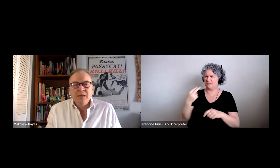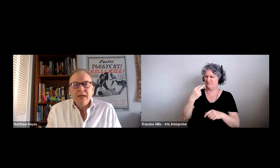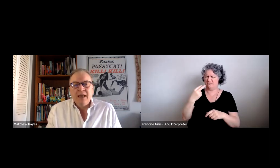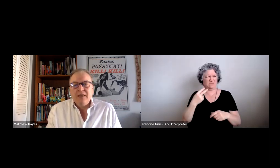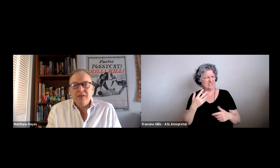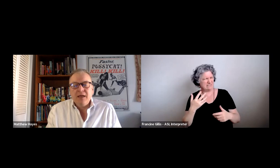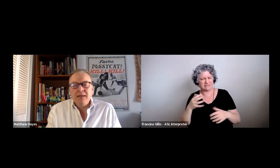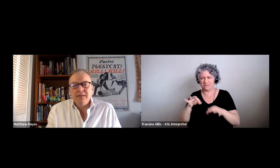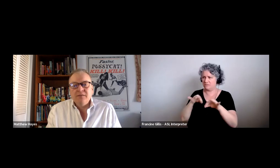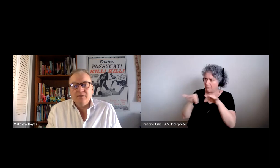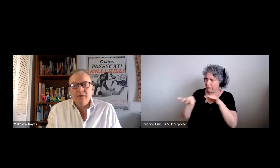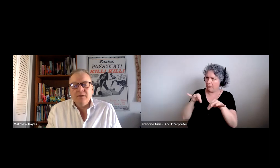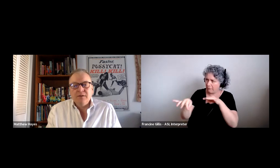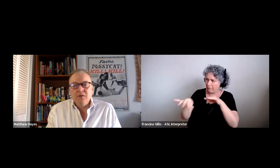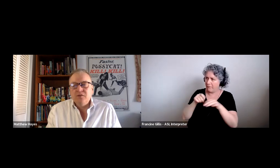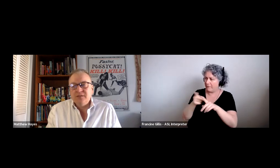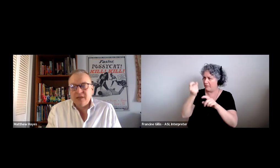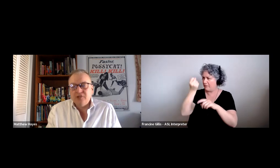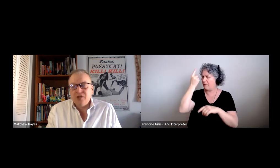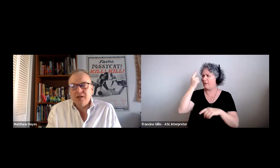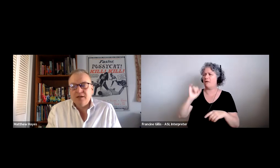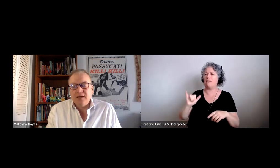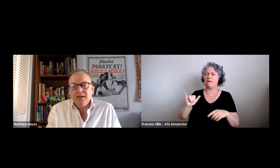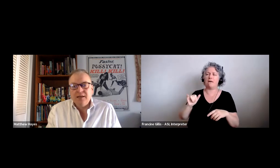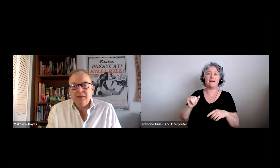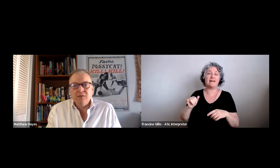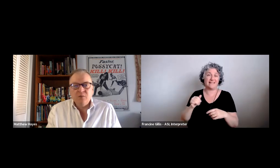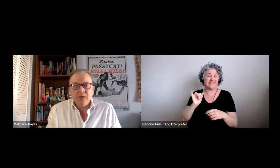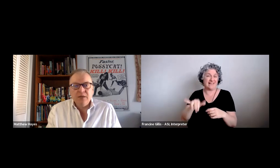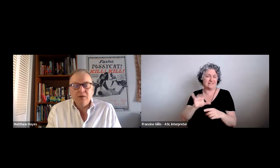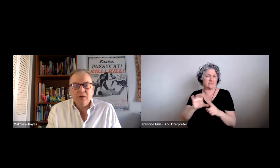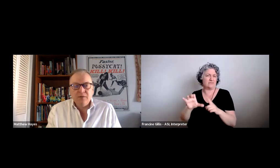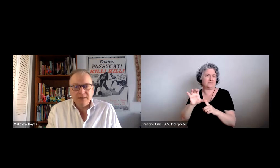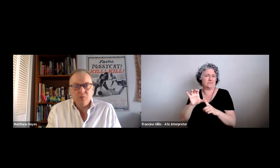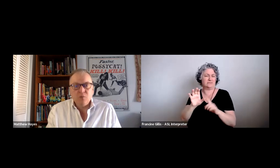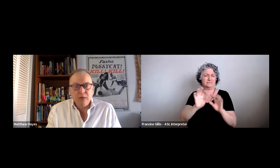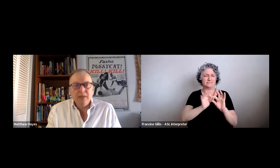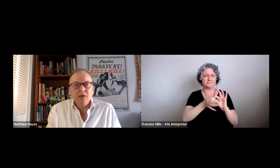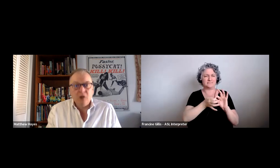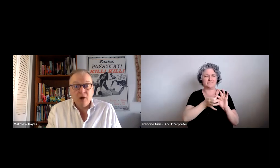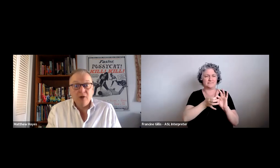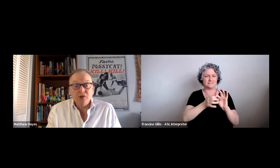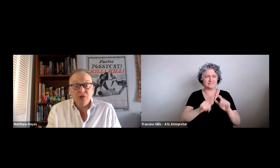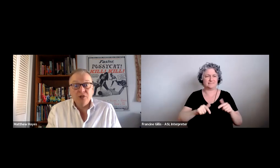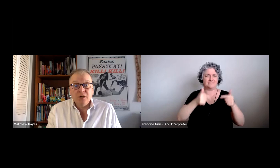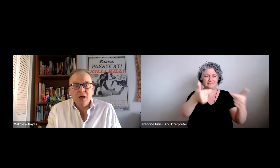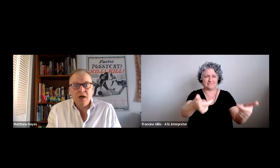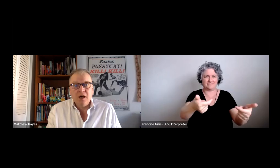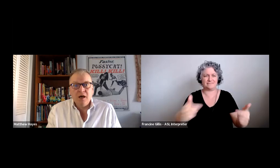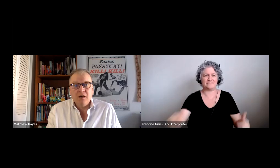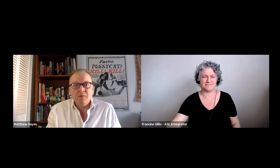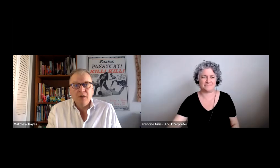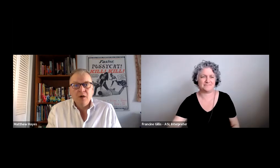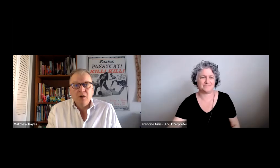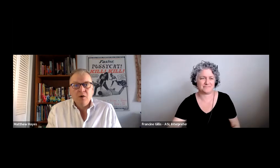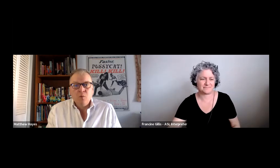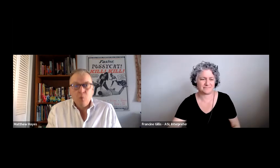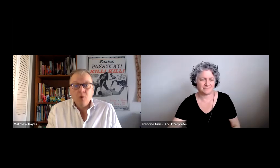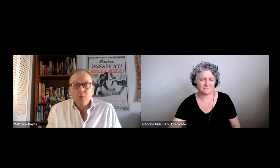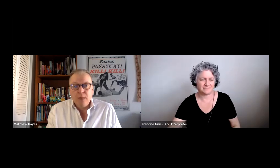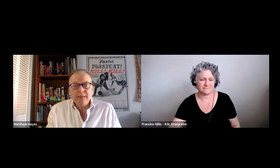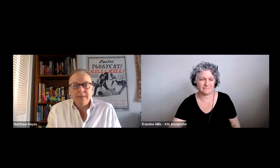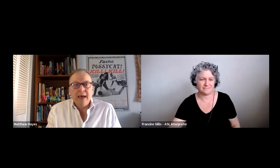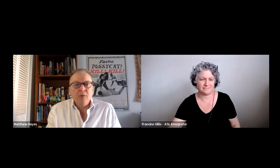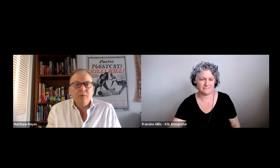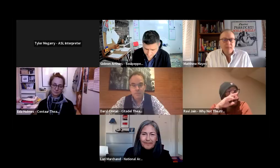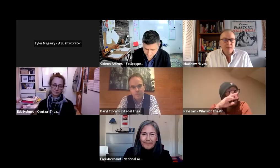And you just touched on it, Ida. That's a really large war